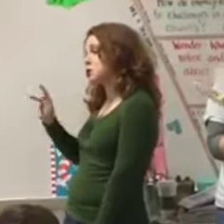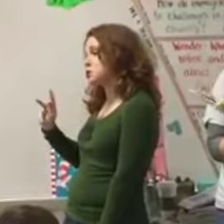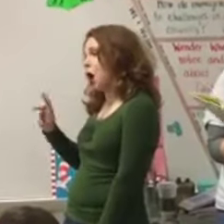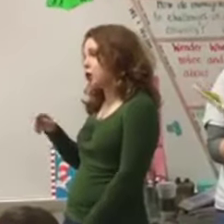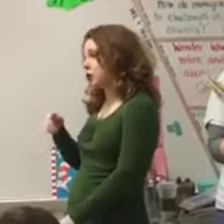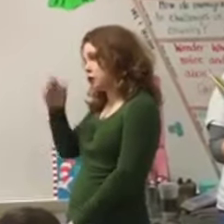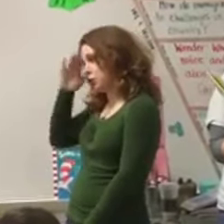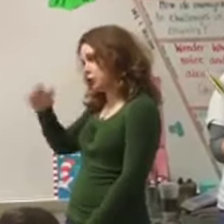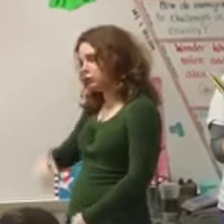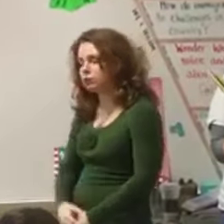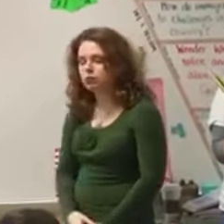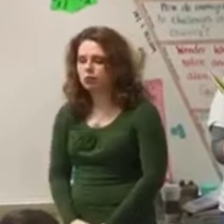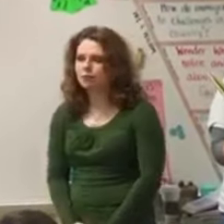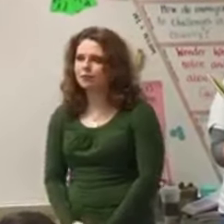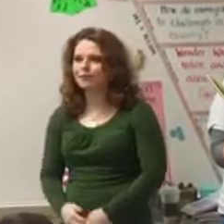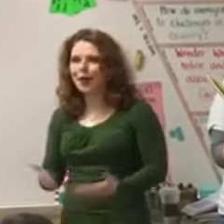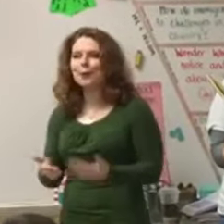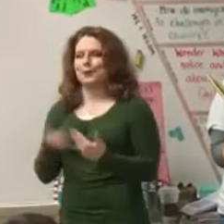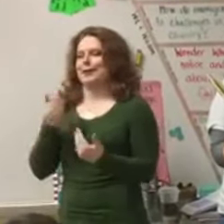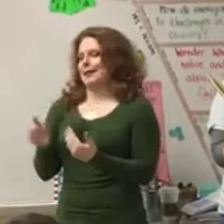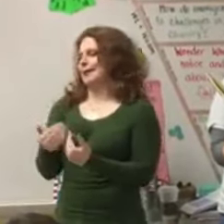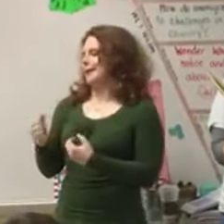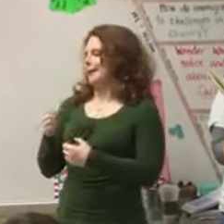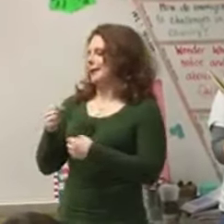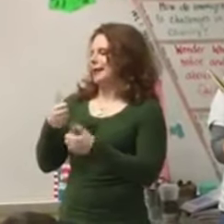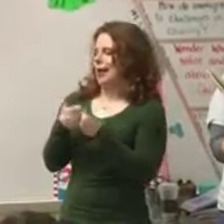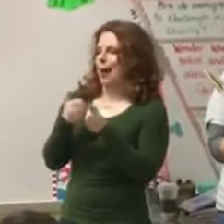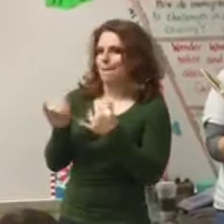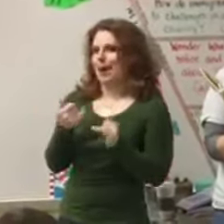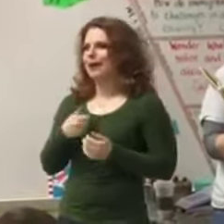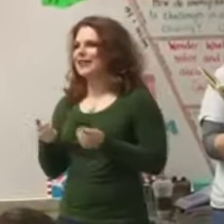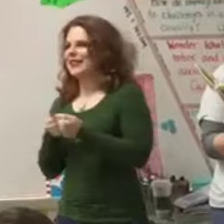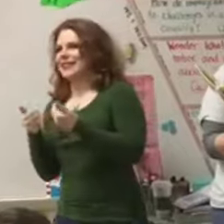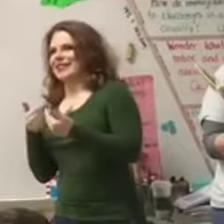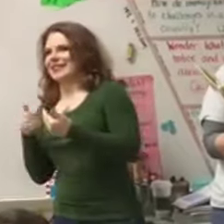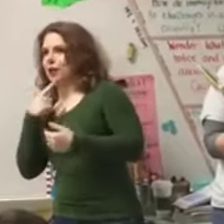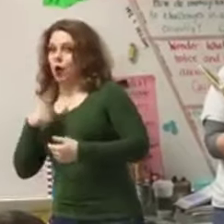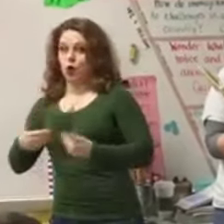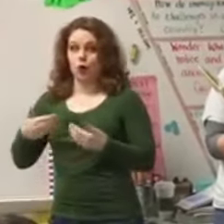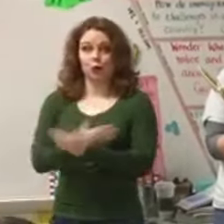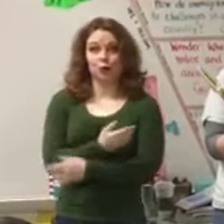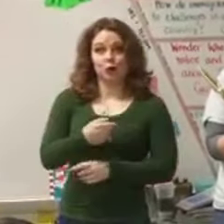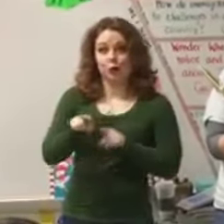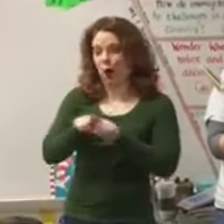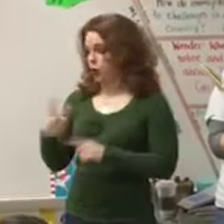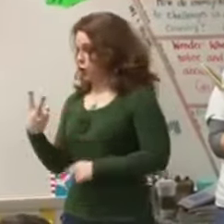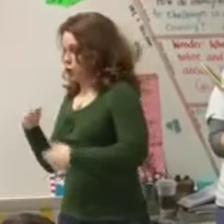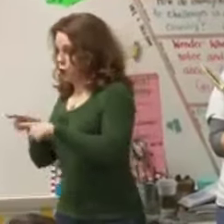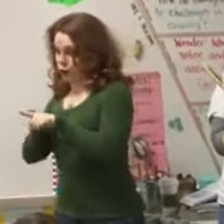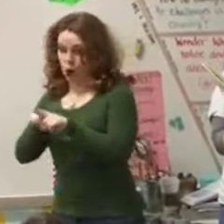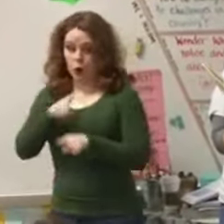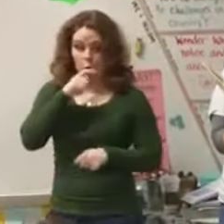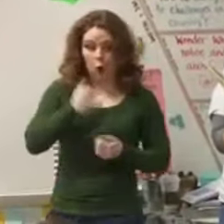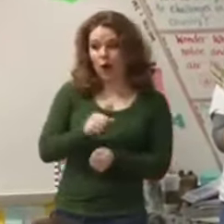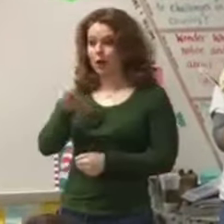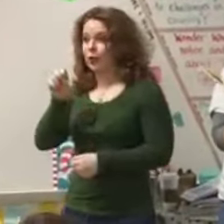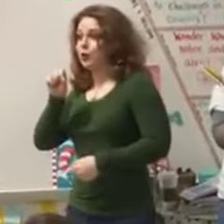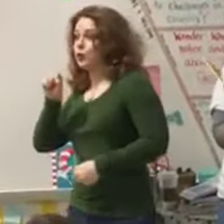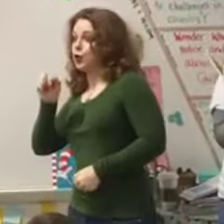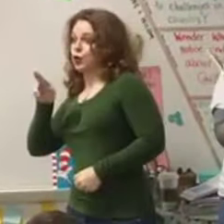sir. Here's an easy game to play. Here's an easy thing to say. New socks, two socks. Who socks? Seuss